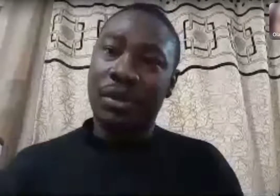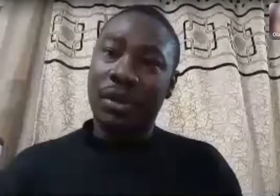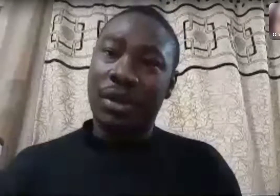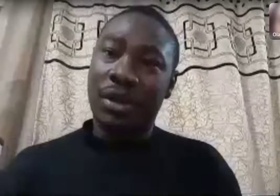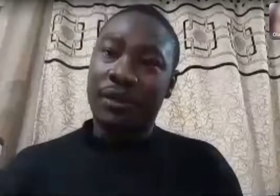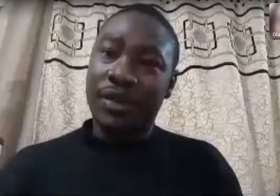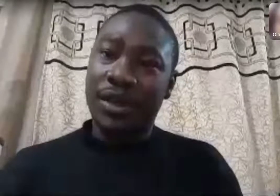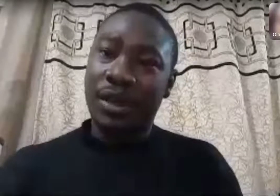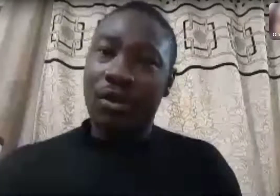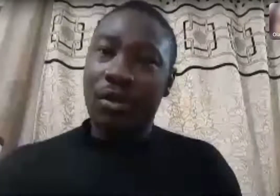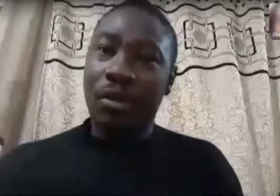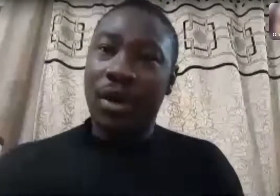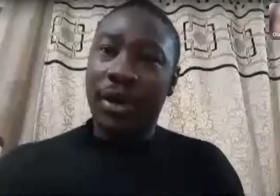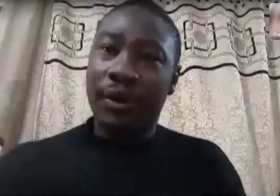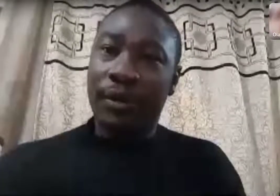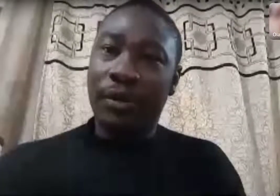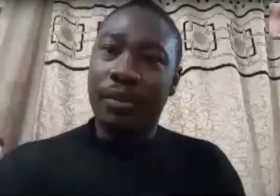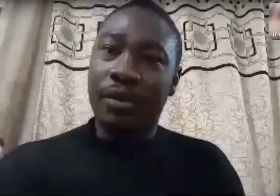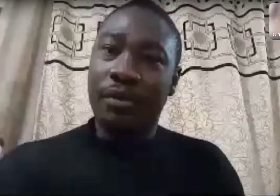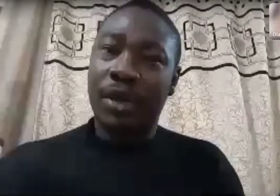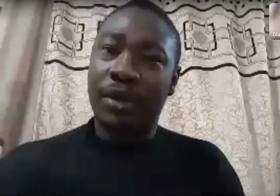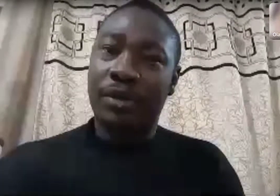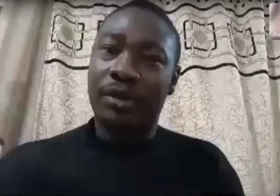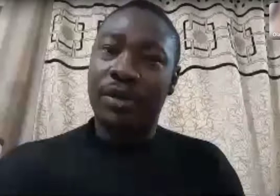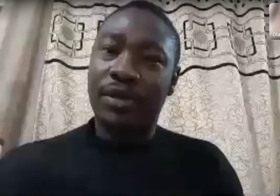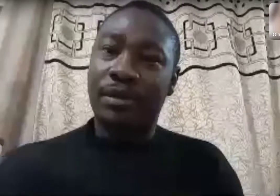I've seen Omongayo. Omongayo, it's a pleasure.